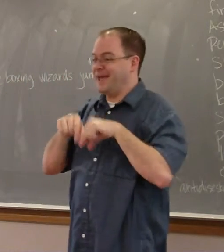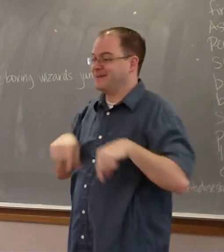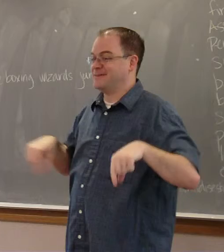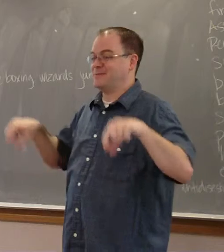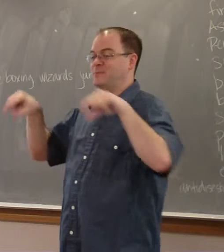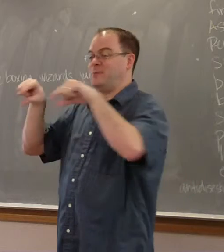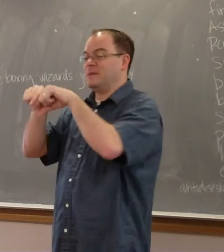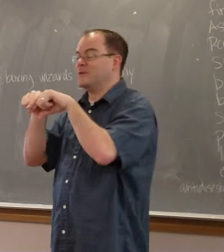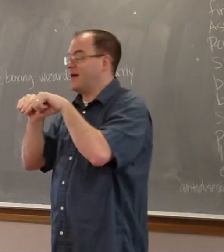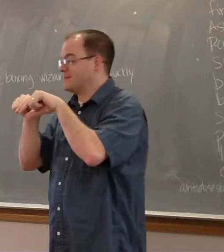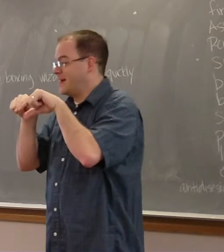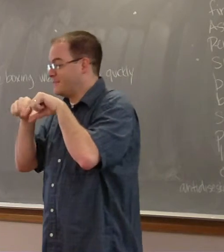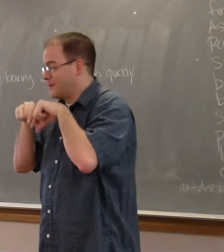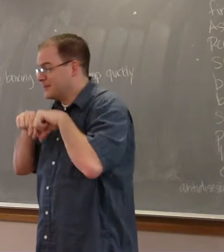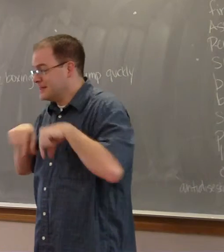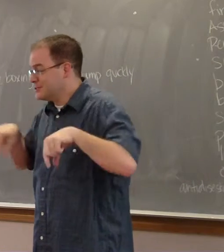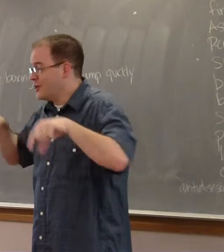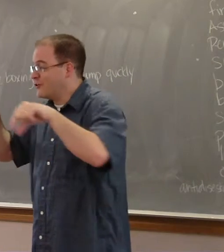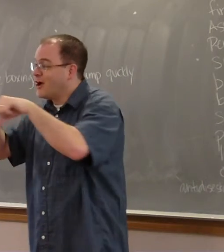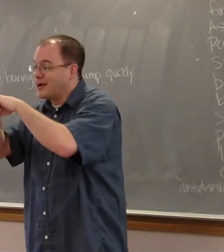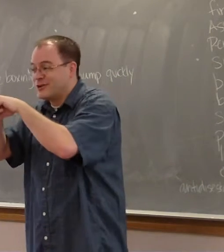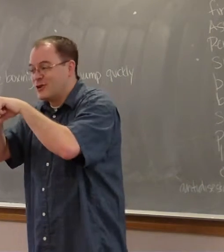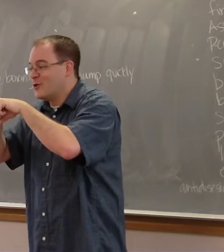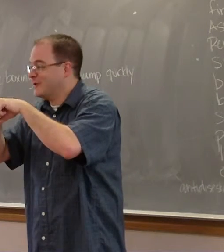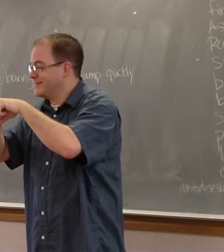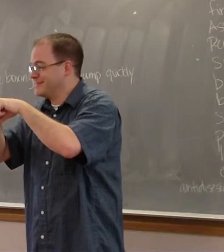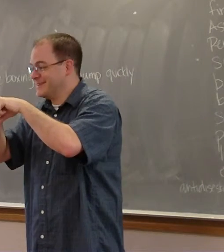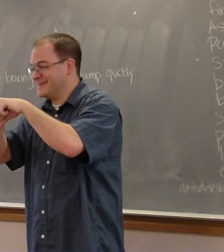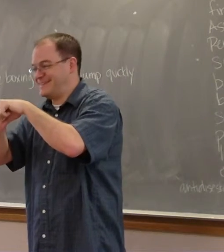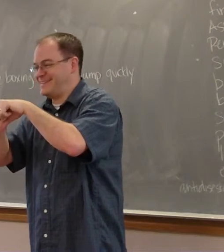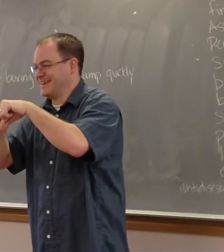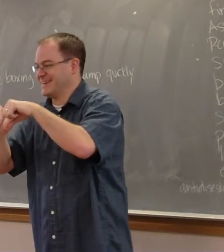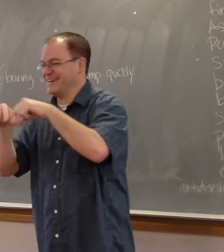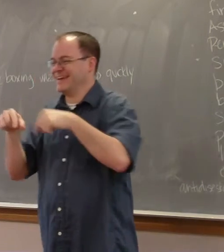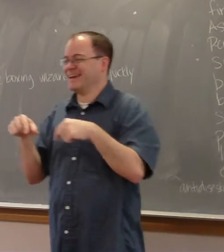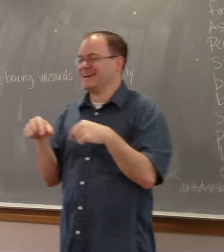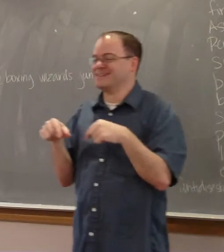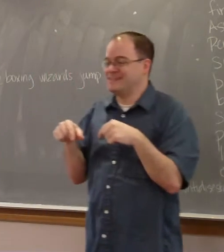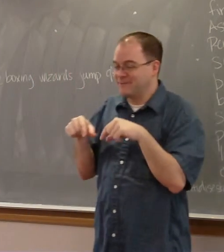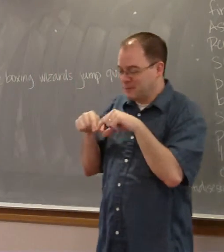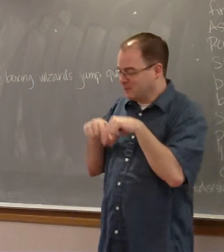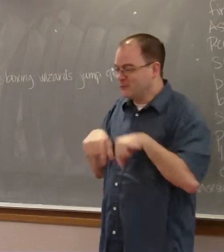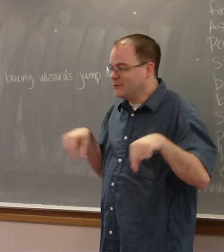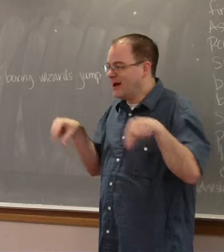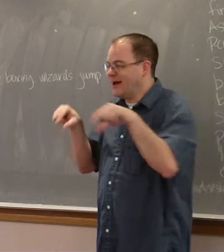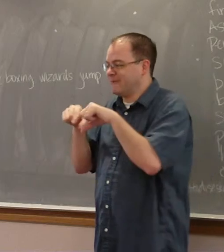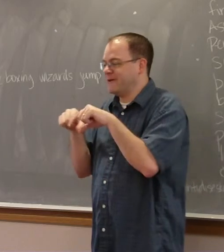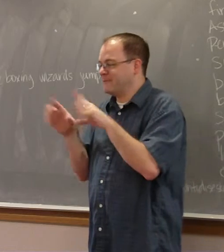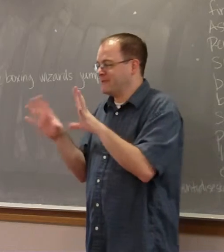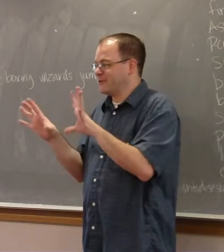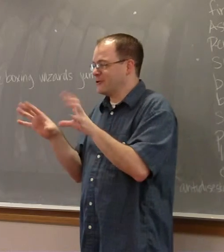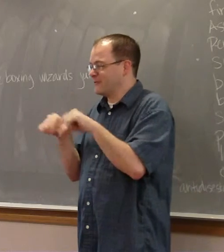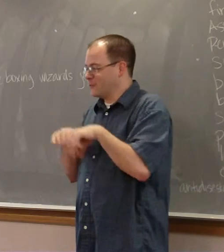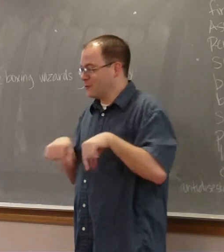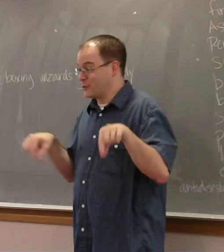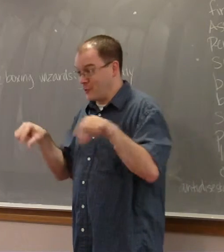And people outside of our religion are not going to know what this is. Because deaf people have never heard of the word